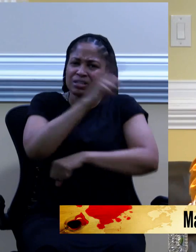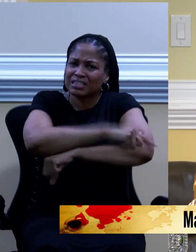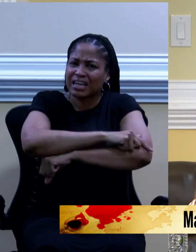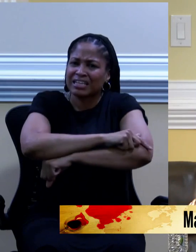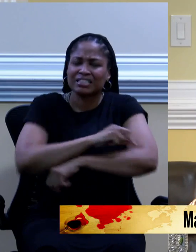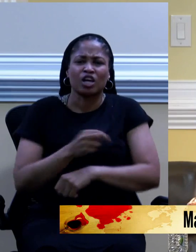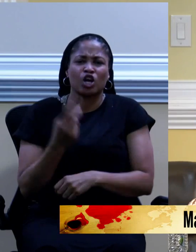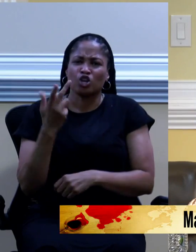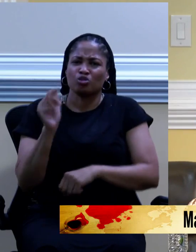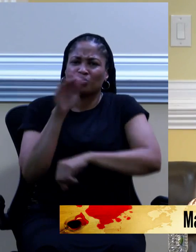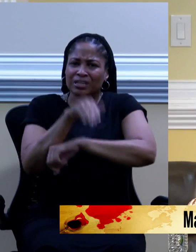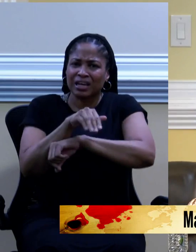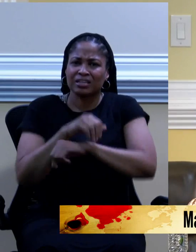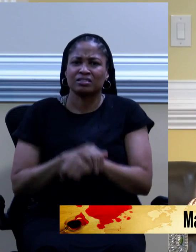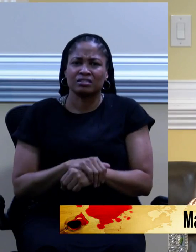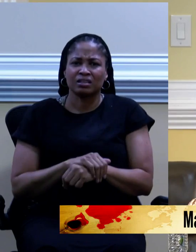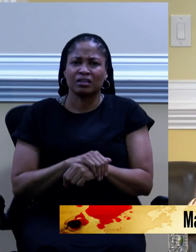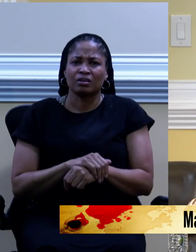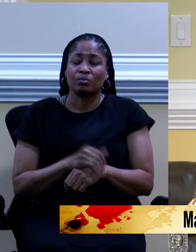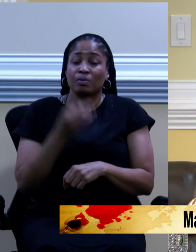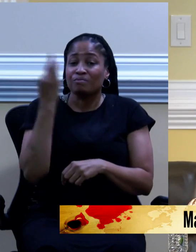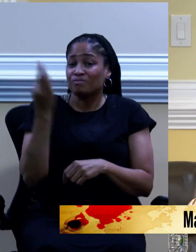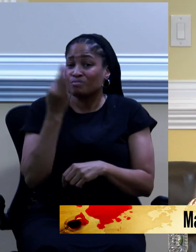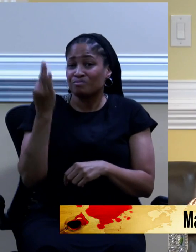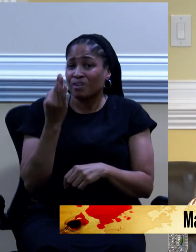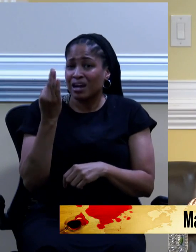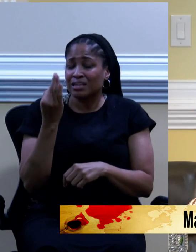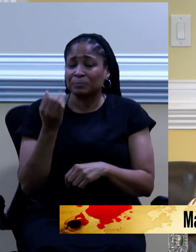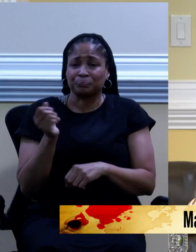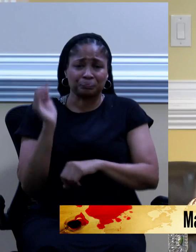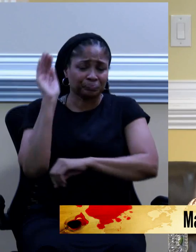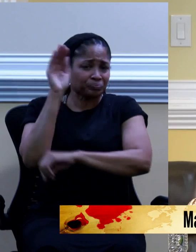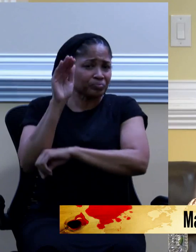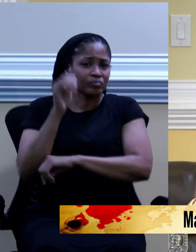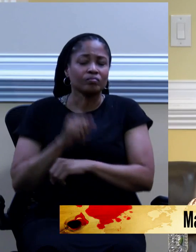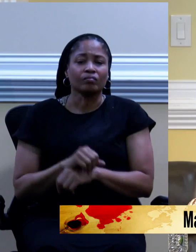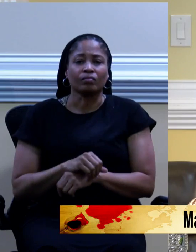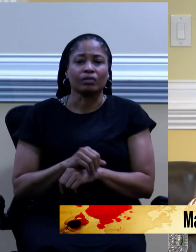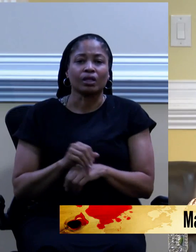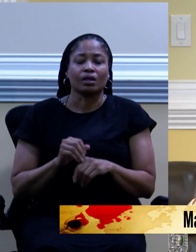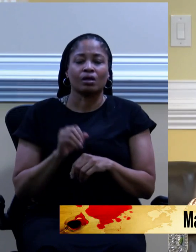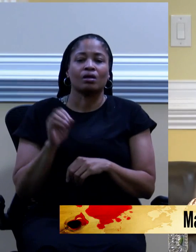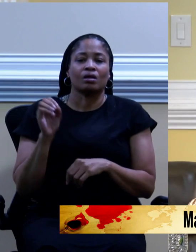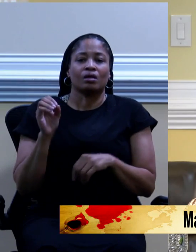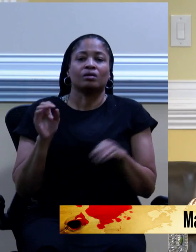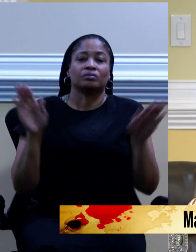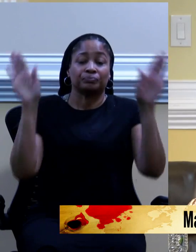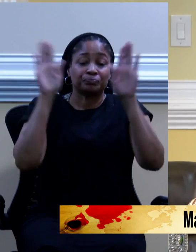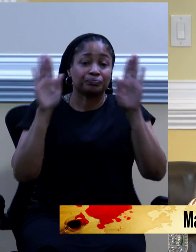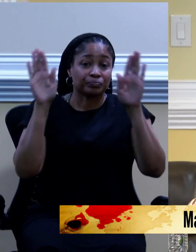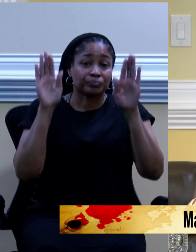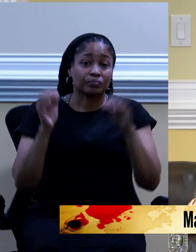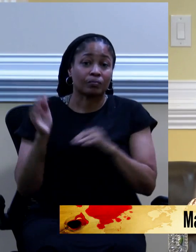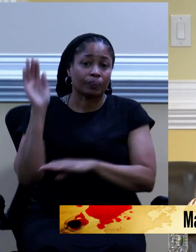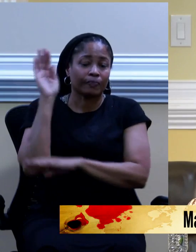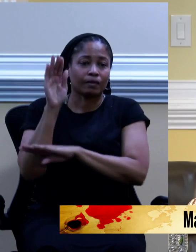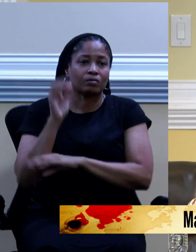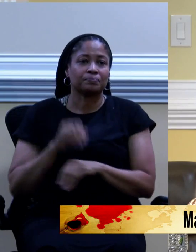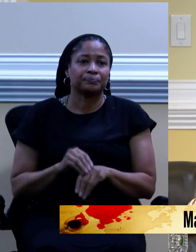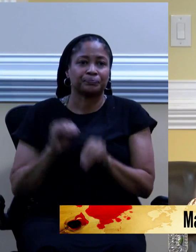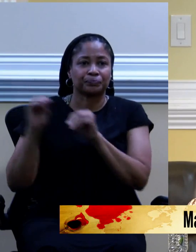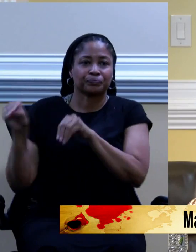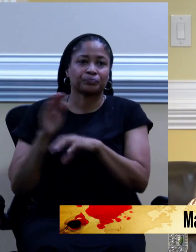you got it from the midst of the week, you can do that. He said 3 days and 3 nights. Yes. Put it on the board.